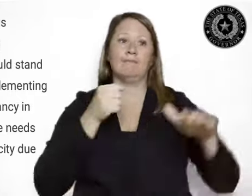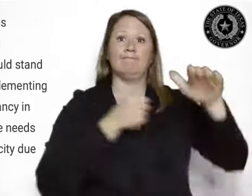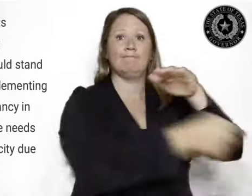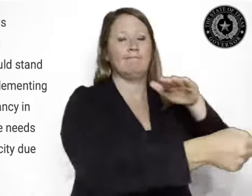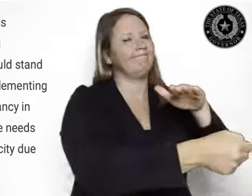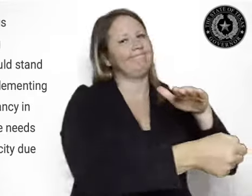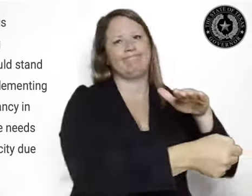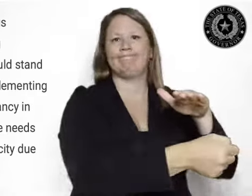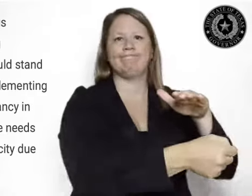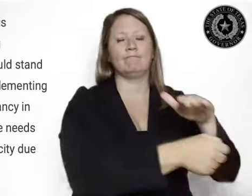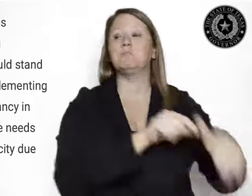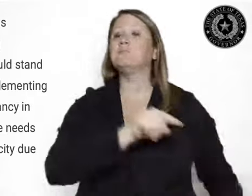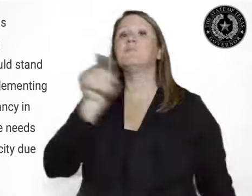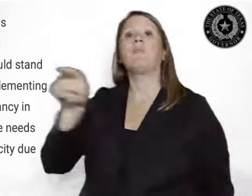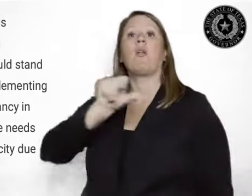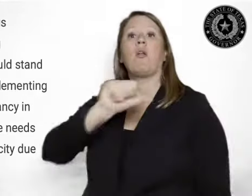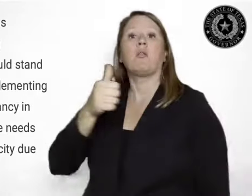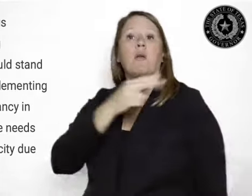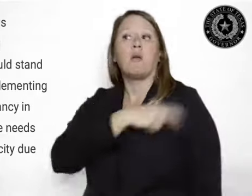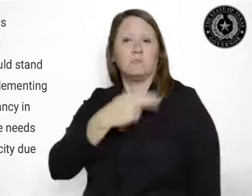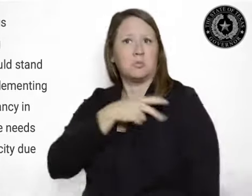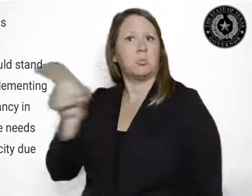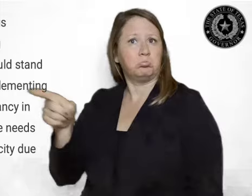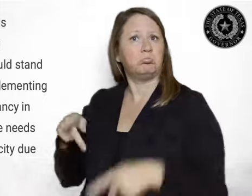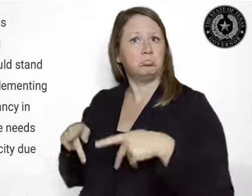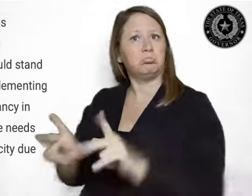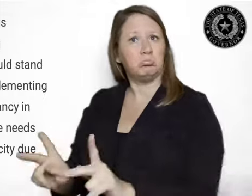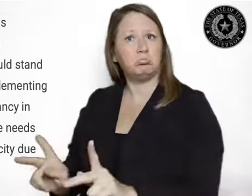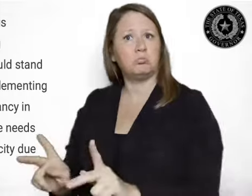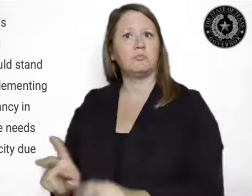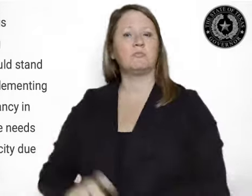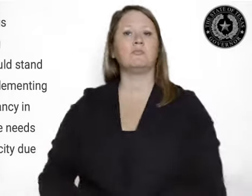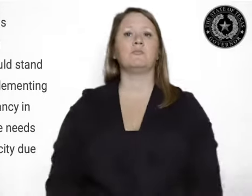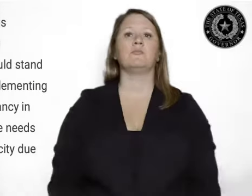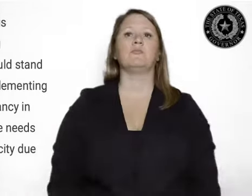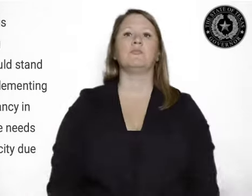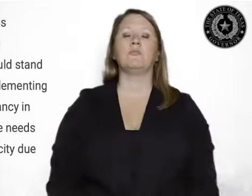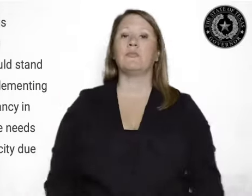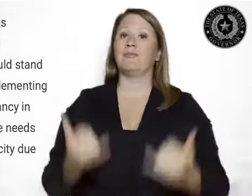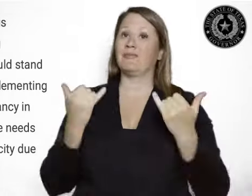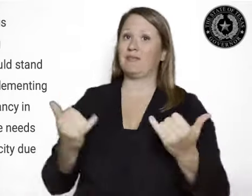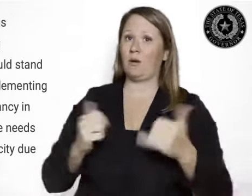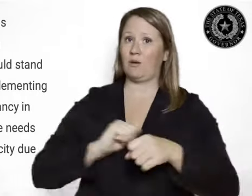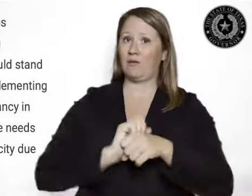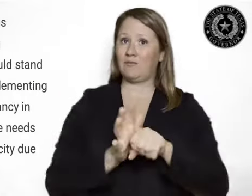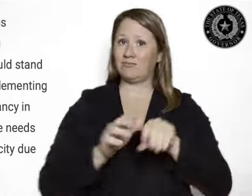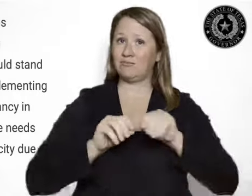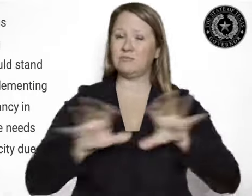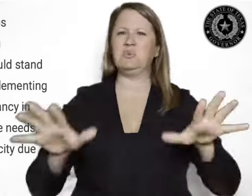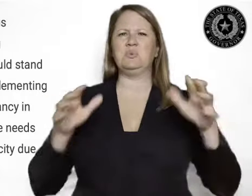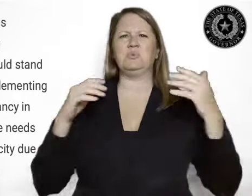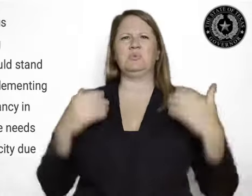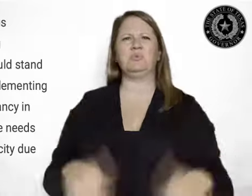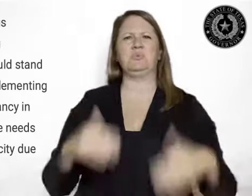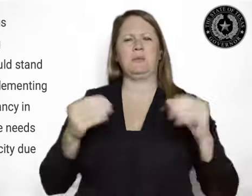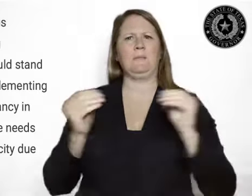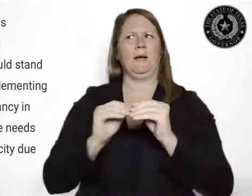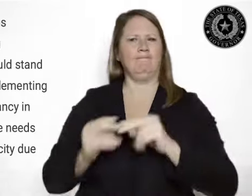of surge needs for hospital capacity due to COVID-19, and